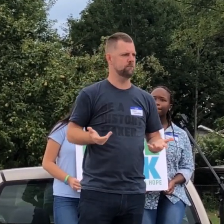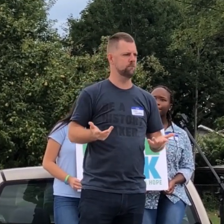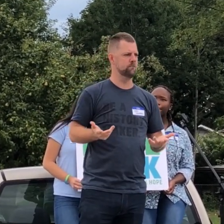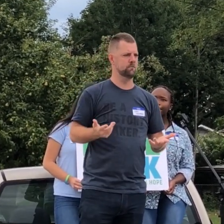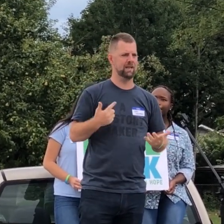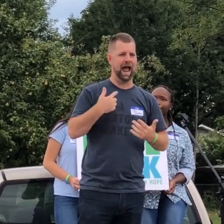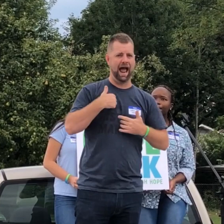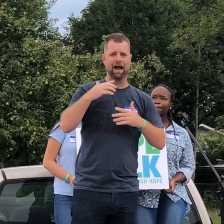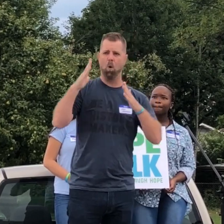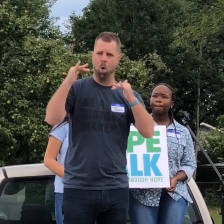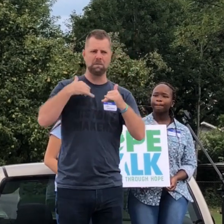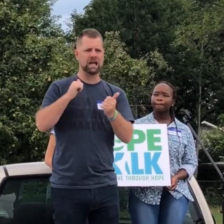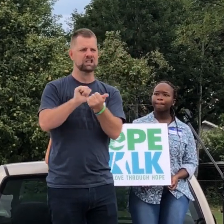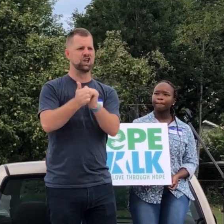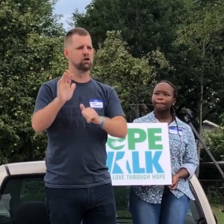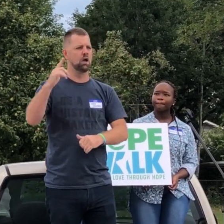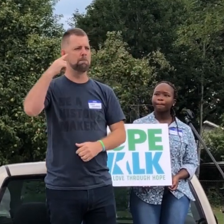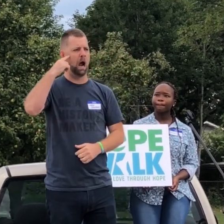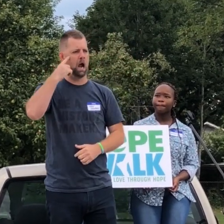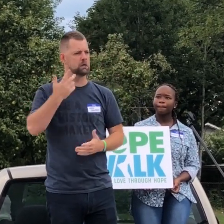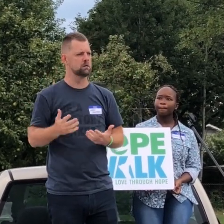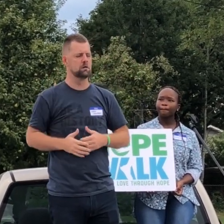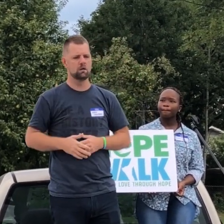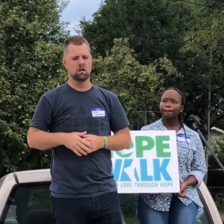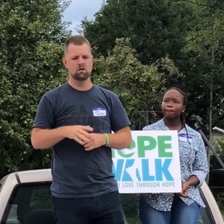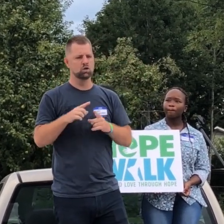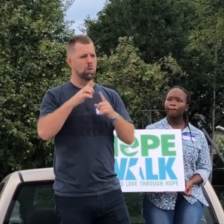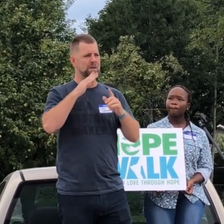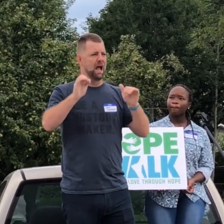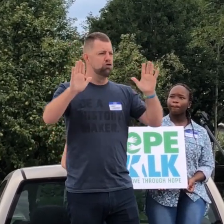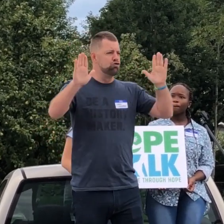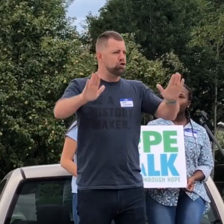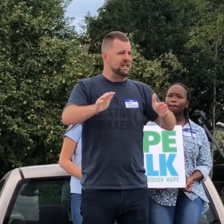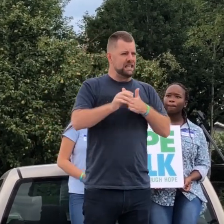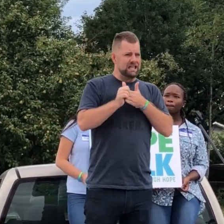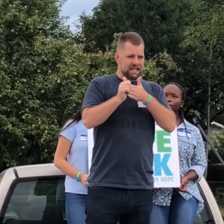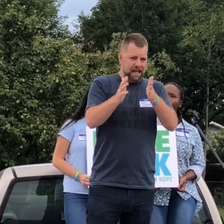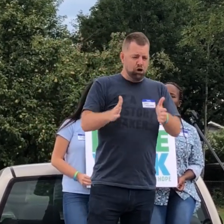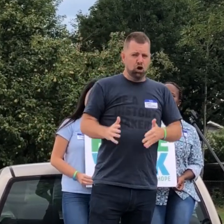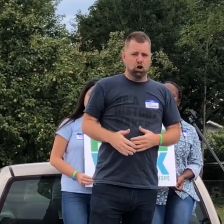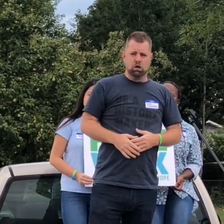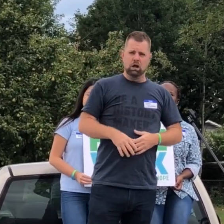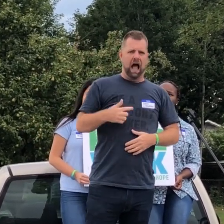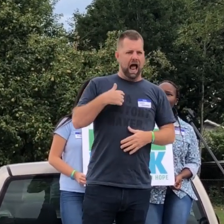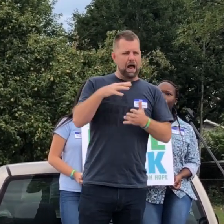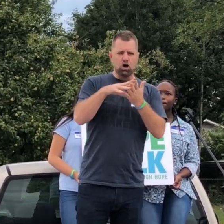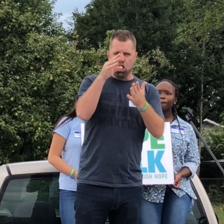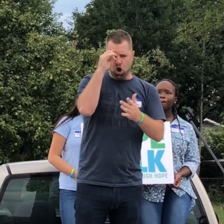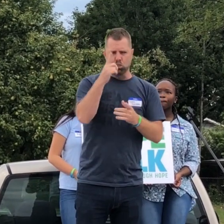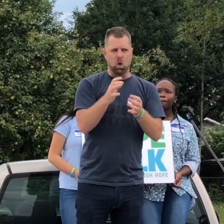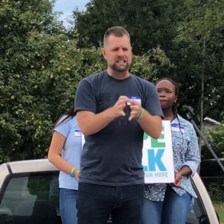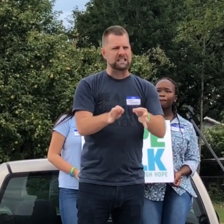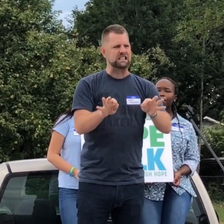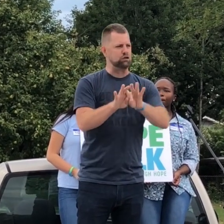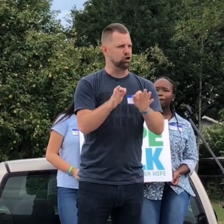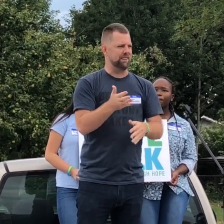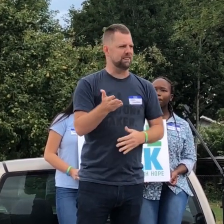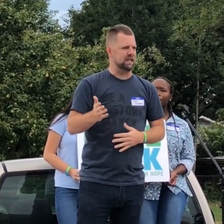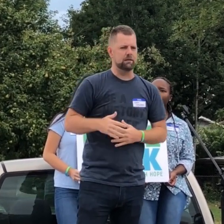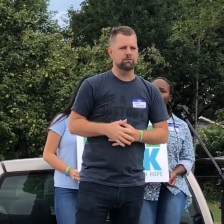that, because they're resistant to hope. And I hope that I can change their minds. I hope that I can be a great leader.